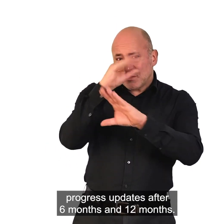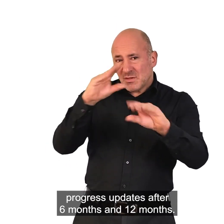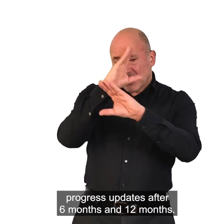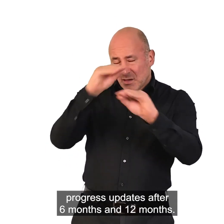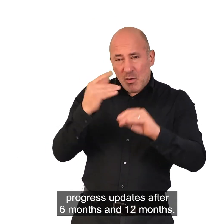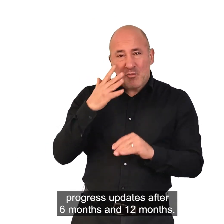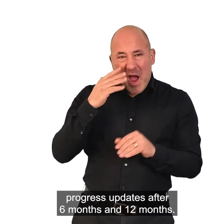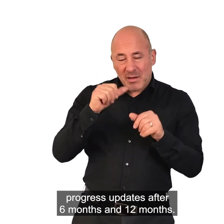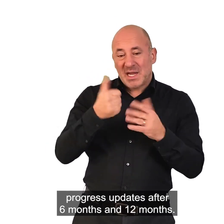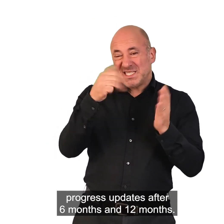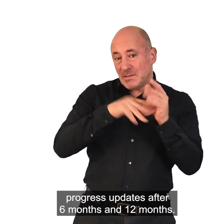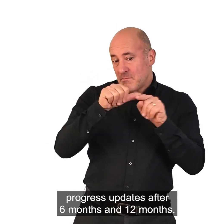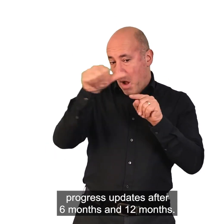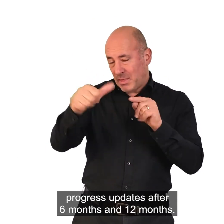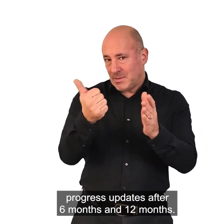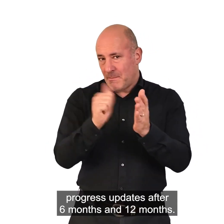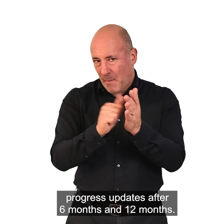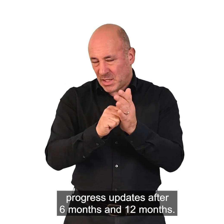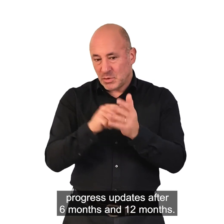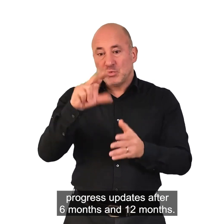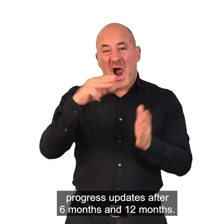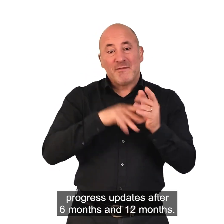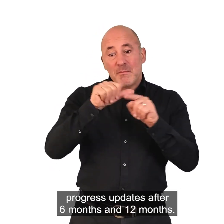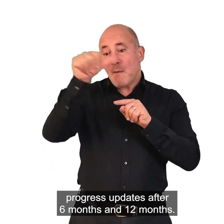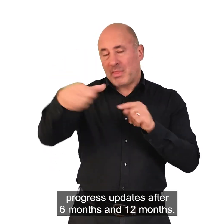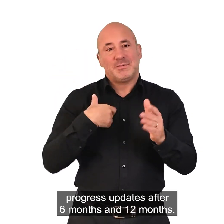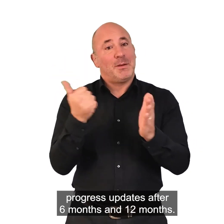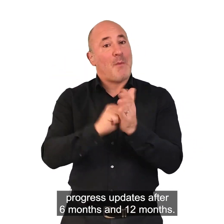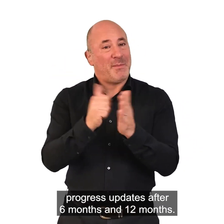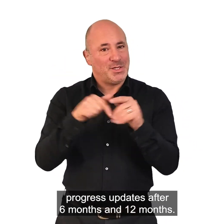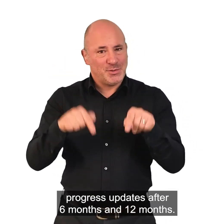progress updates after 6 months and 12 months.